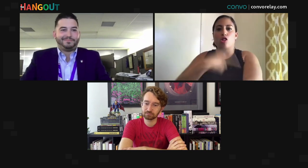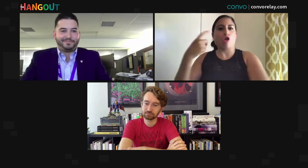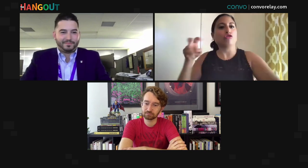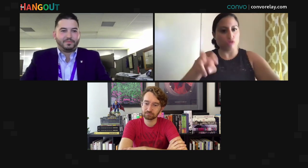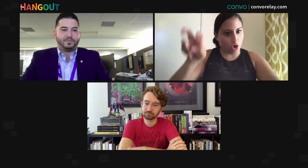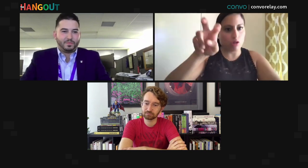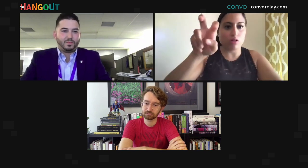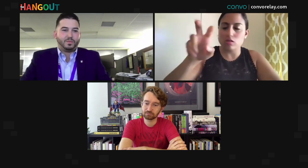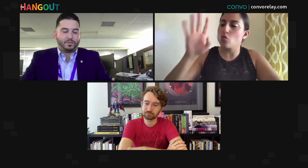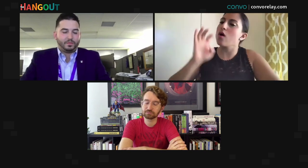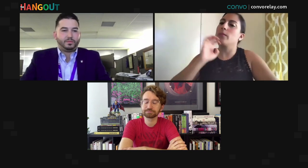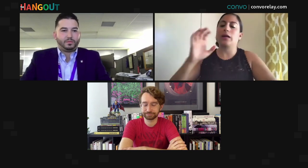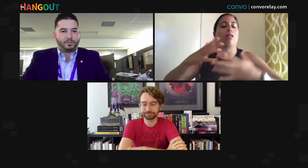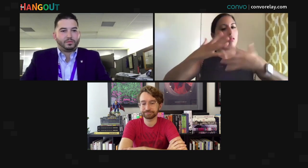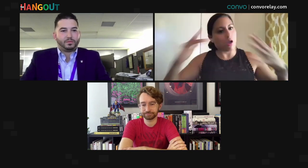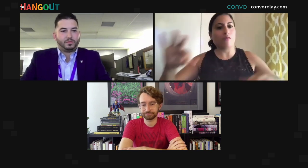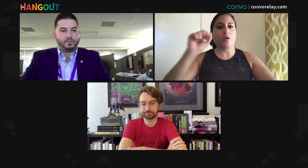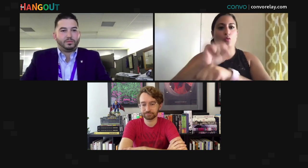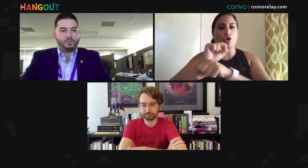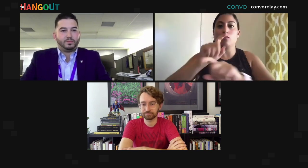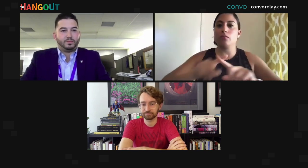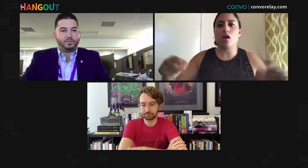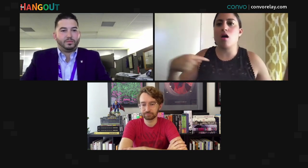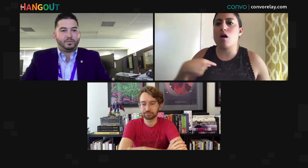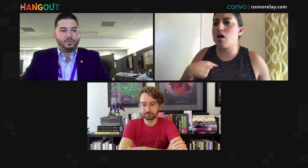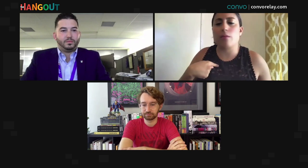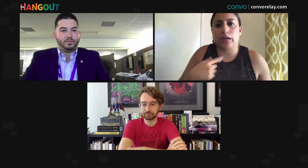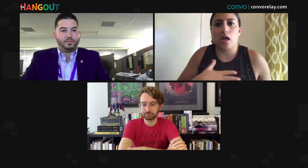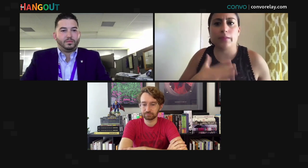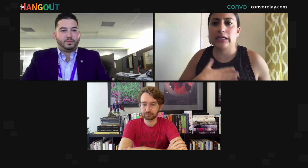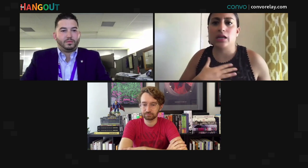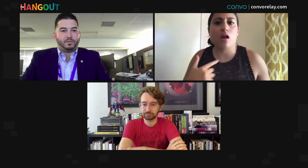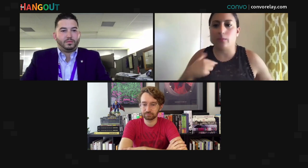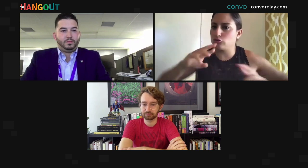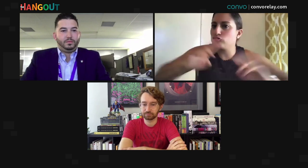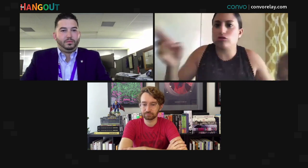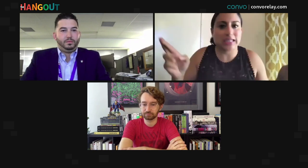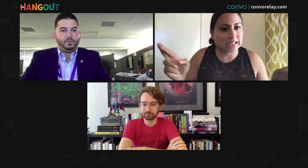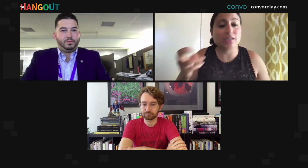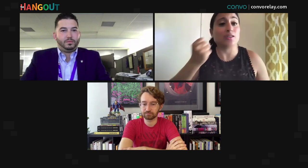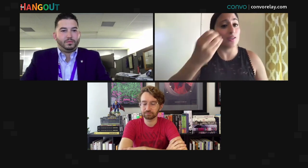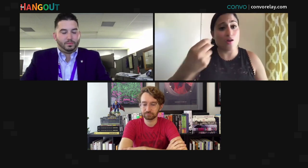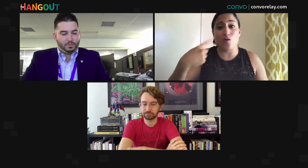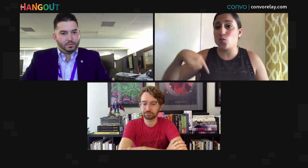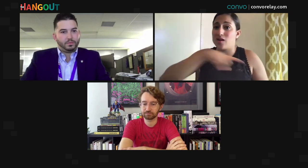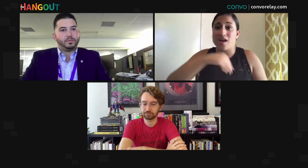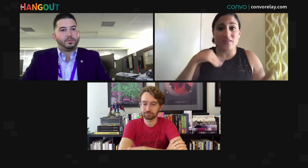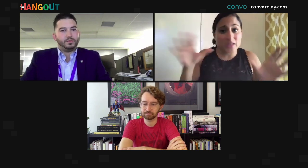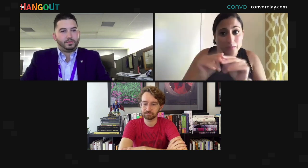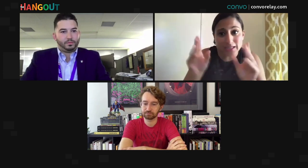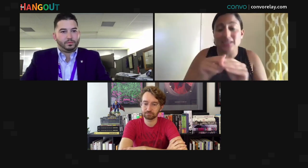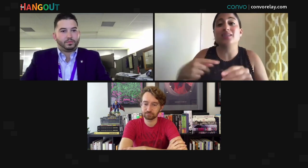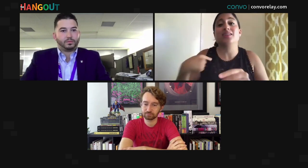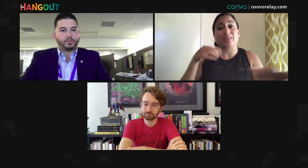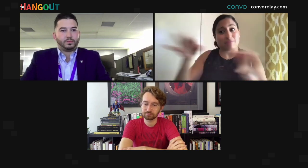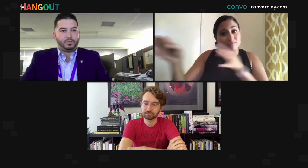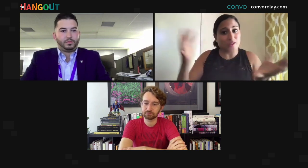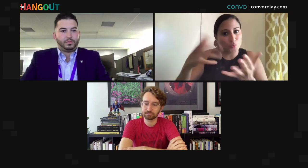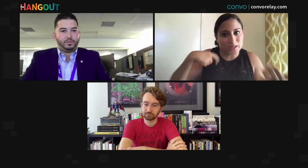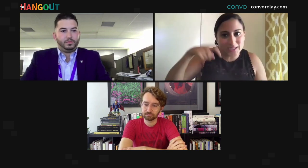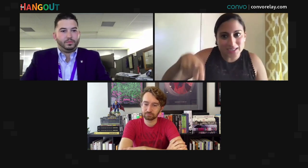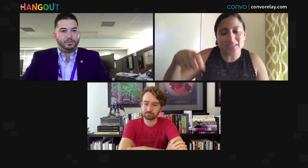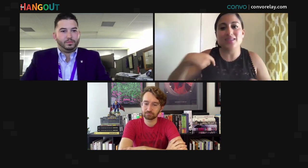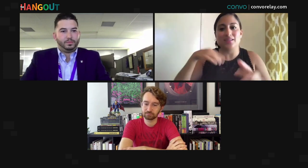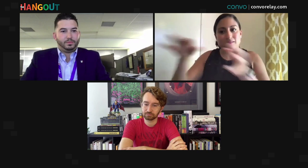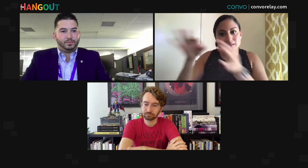was safe. And I knew that this would be a journey that took a lot of work, but I was happy to be there and I was ready